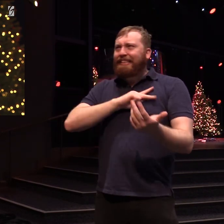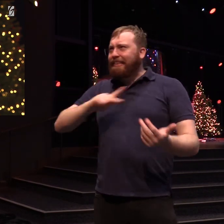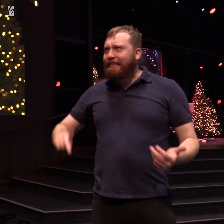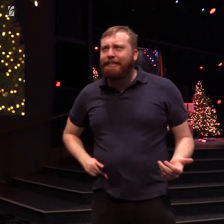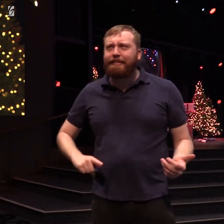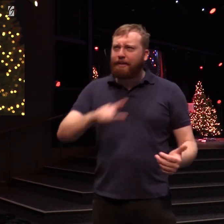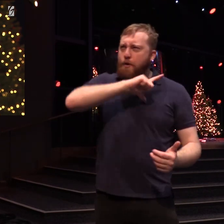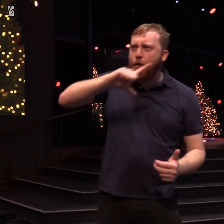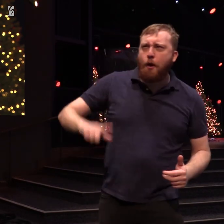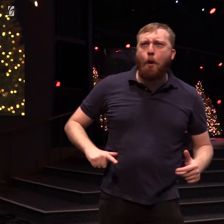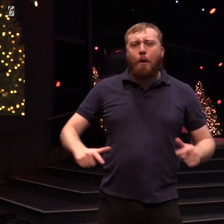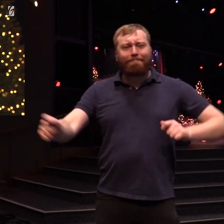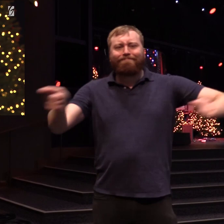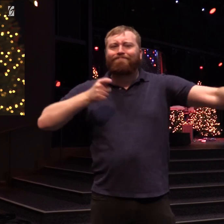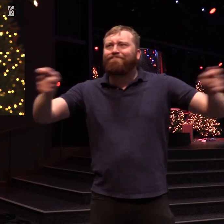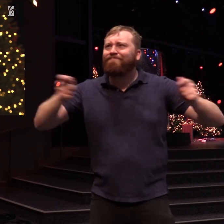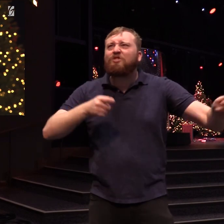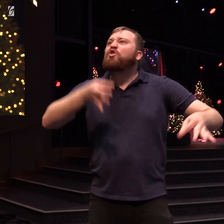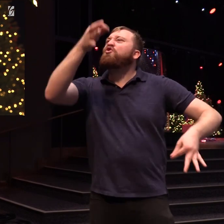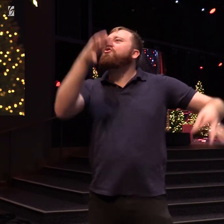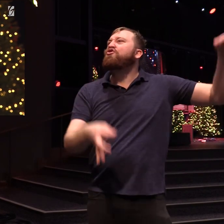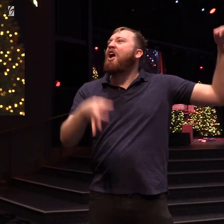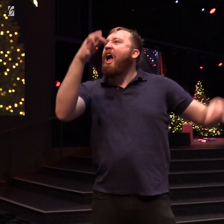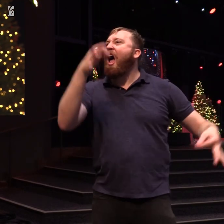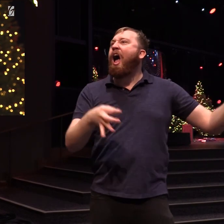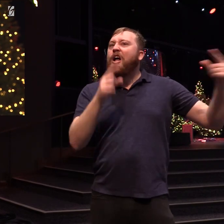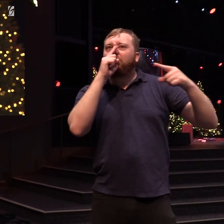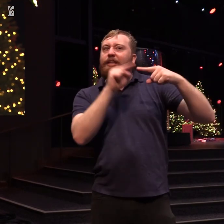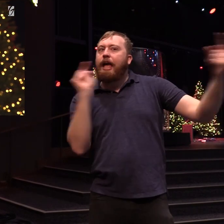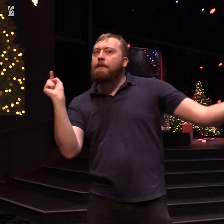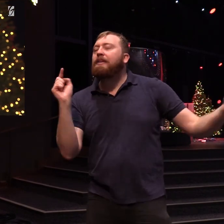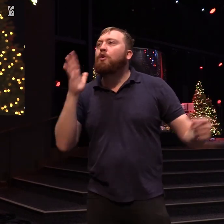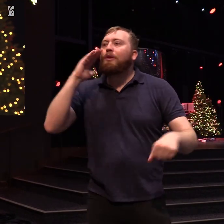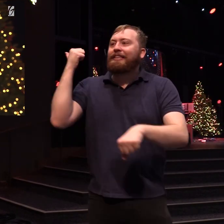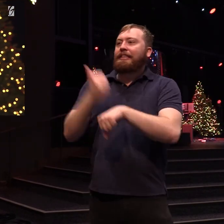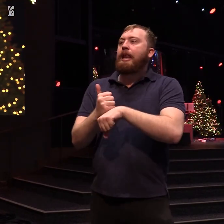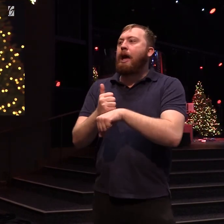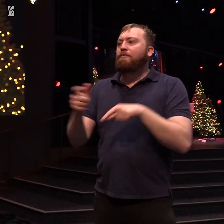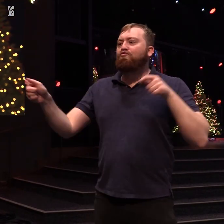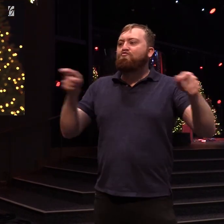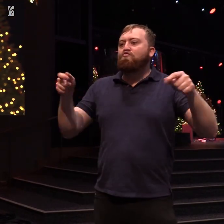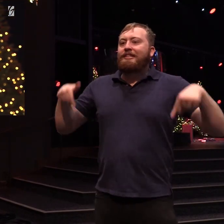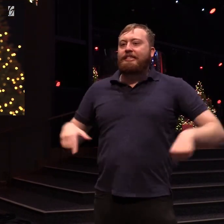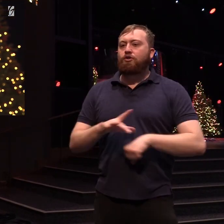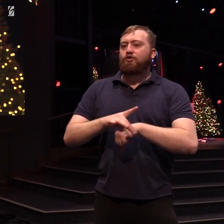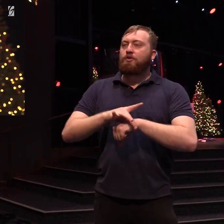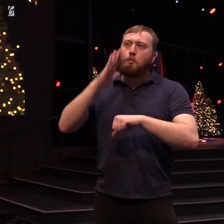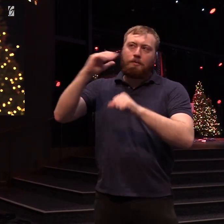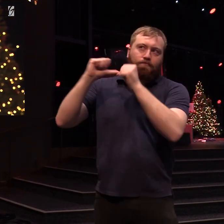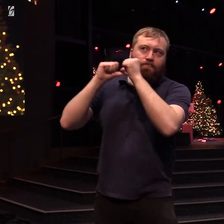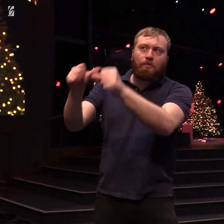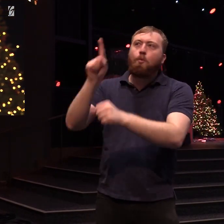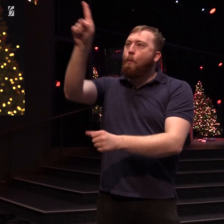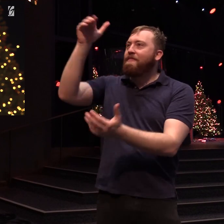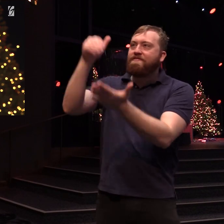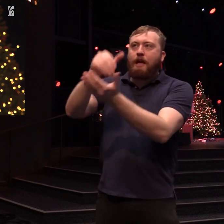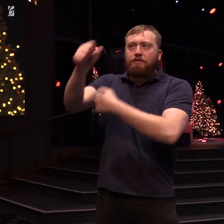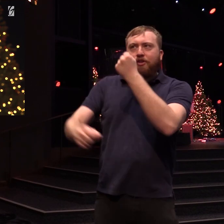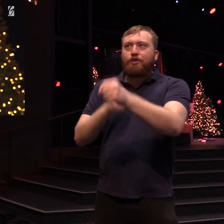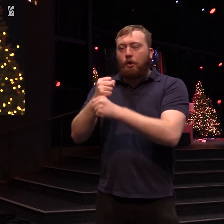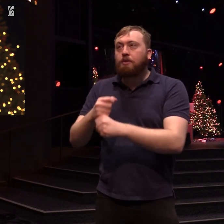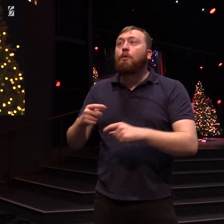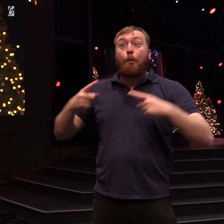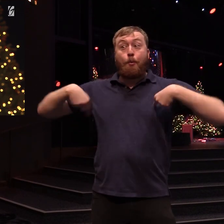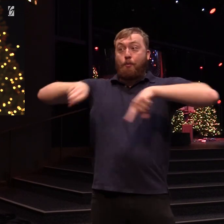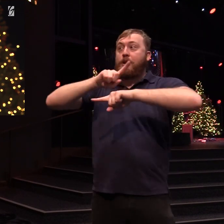all end Satan's deception. He will set up his kingdom on this earth that will last for 1,000 years. You and I will reign